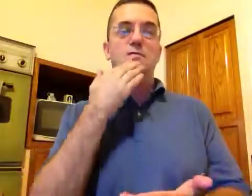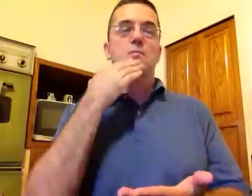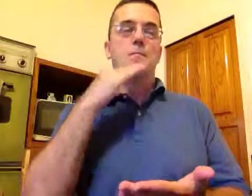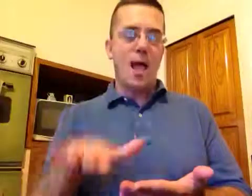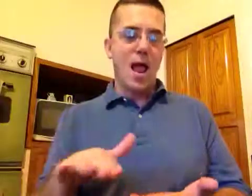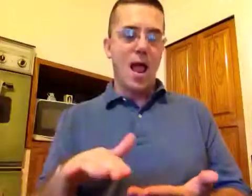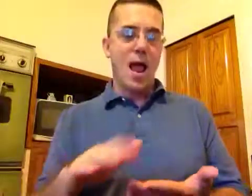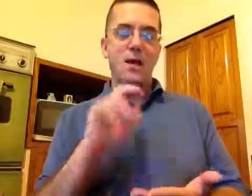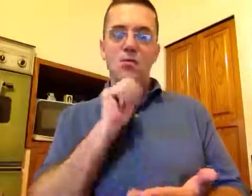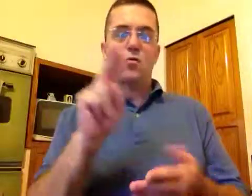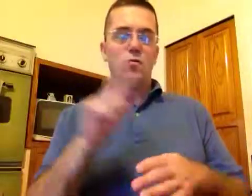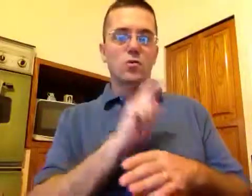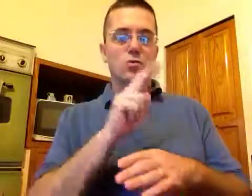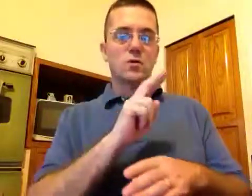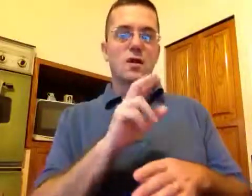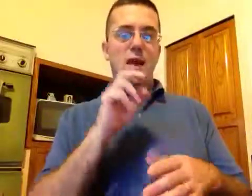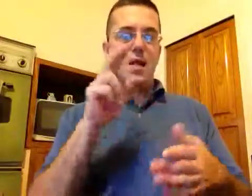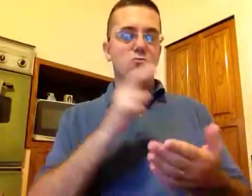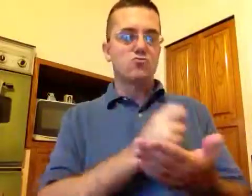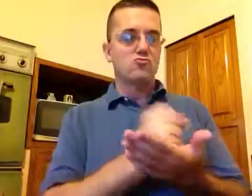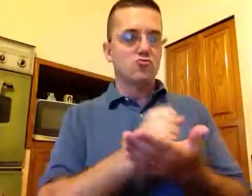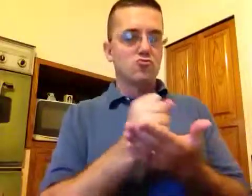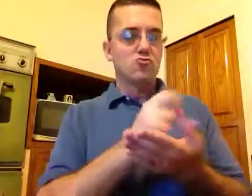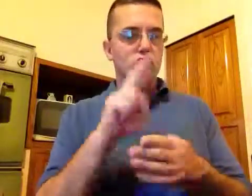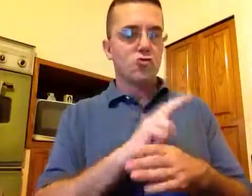doesn't have an upside use. It